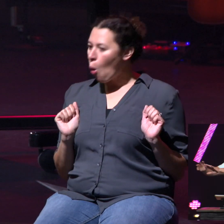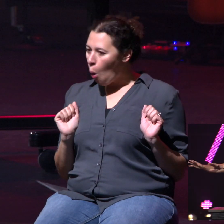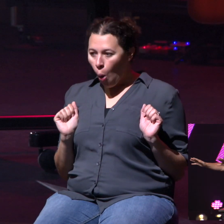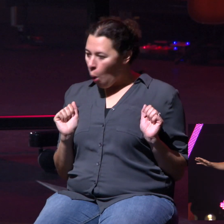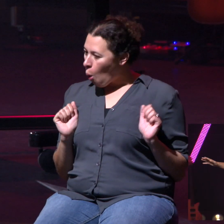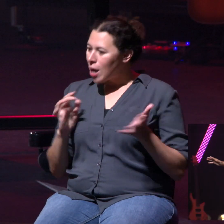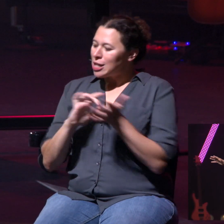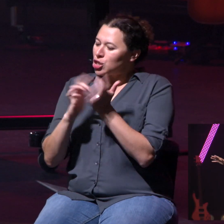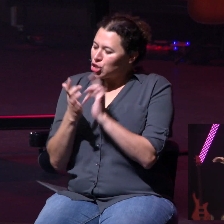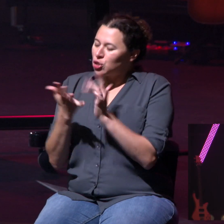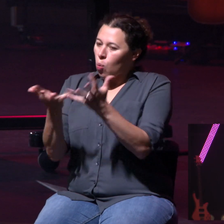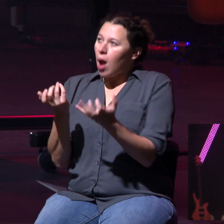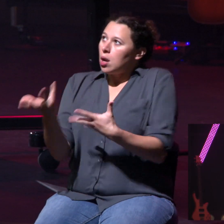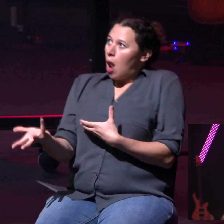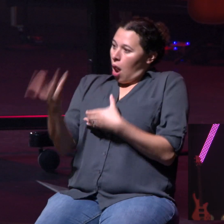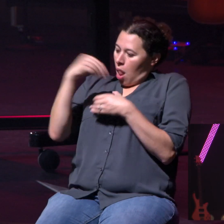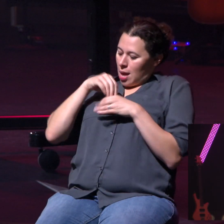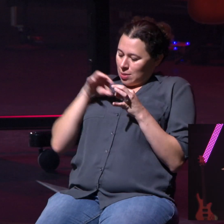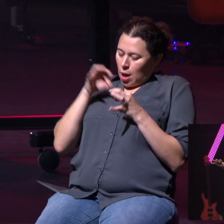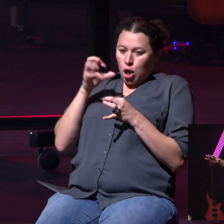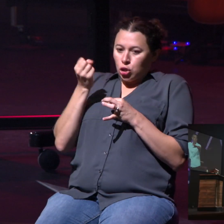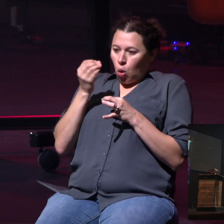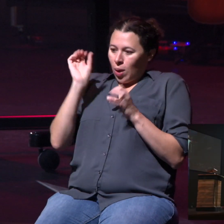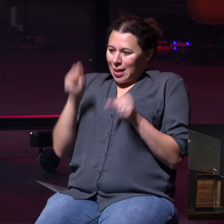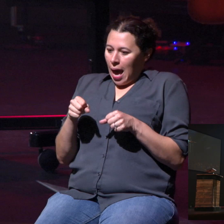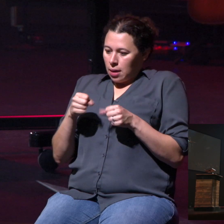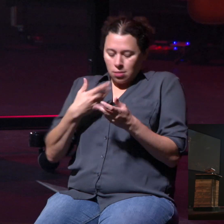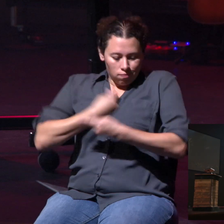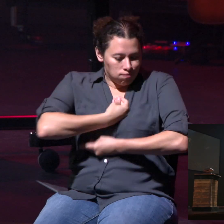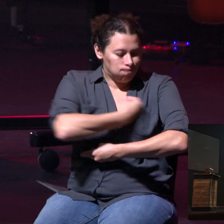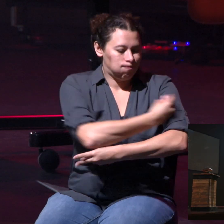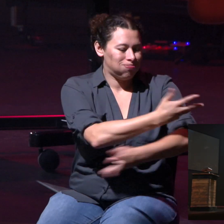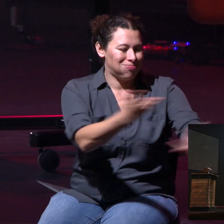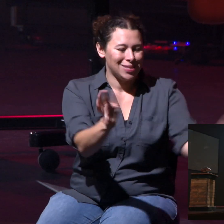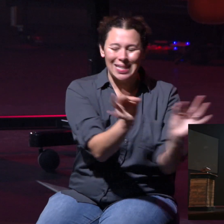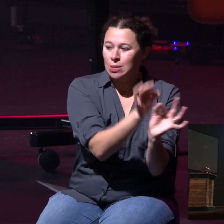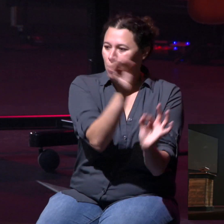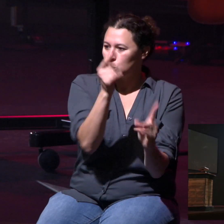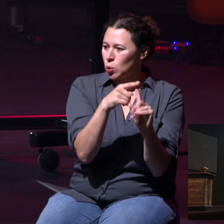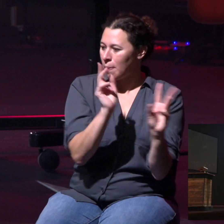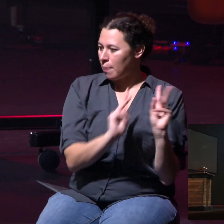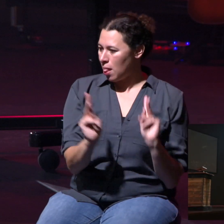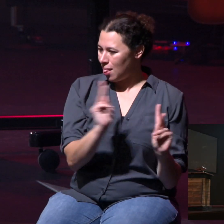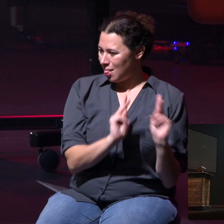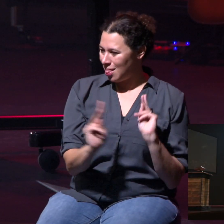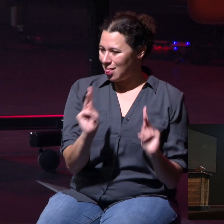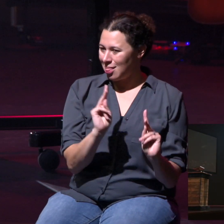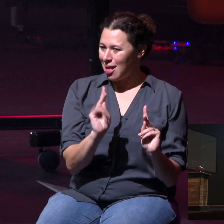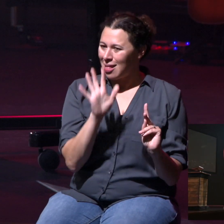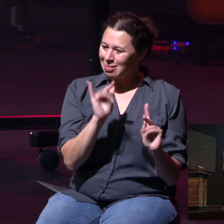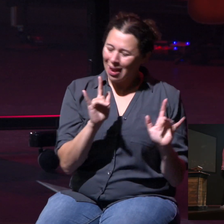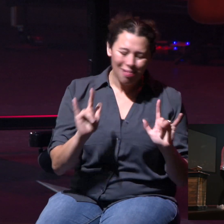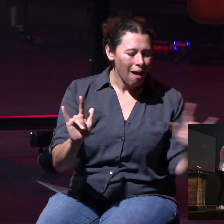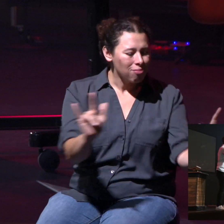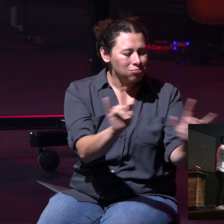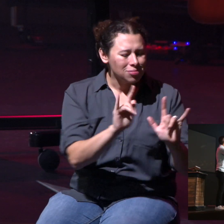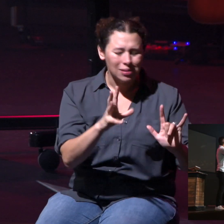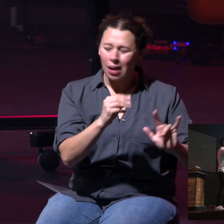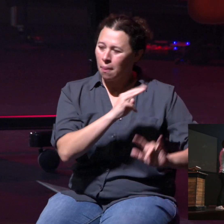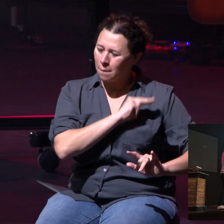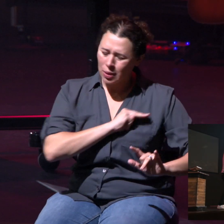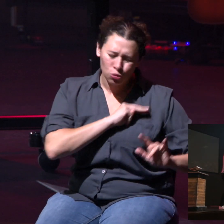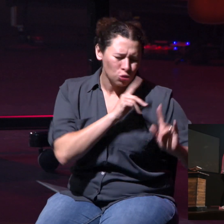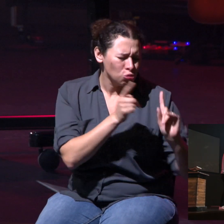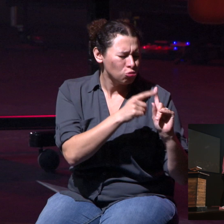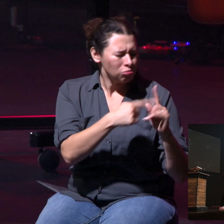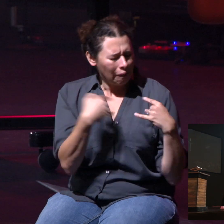go out and cast out the Spirit of God onto the people that he was loving and ministering to and praying over and